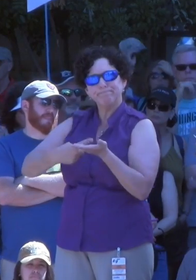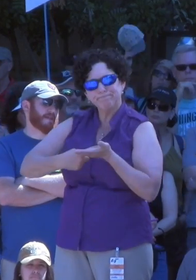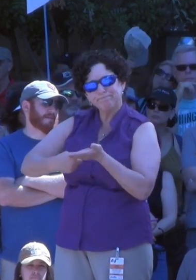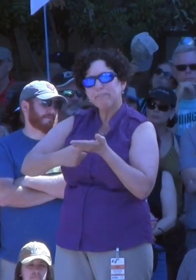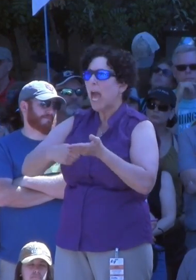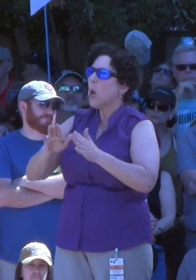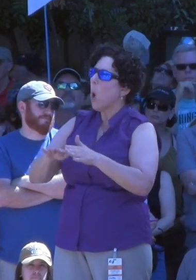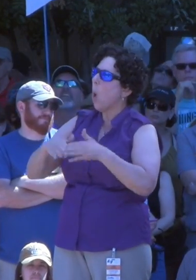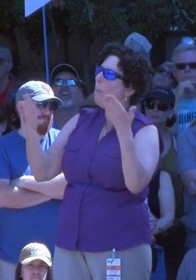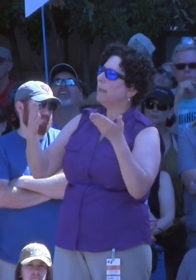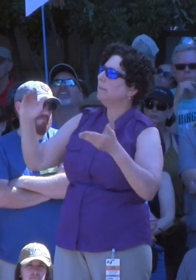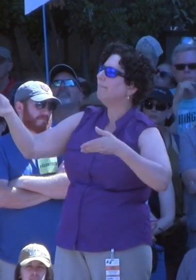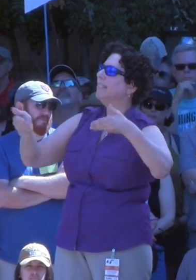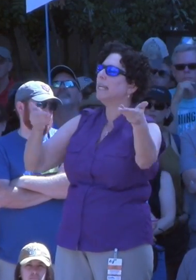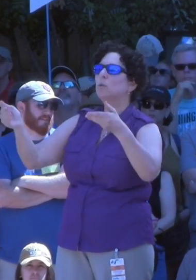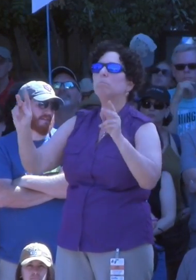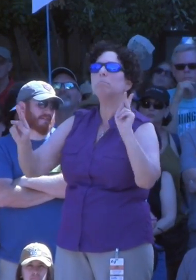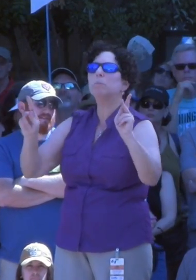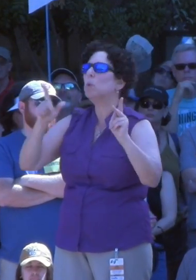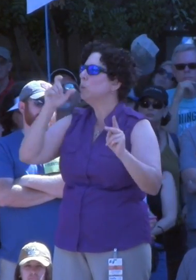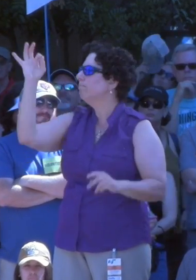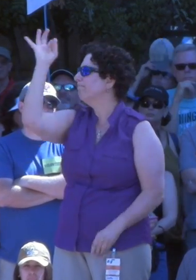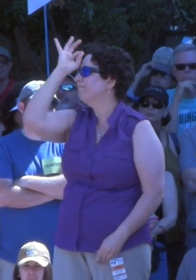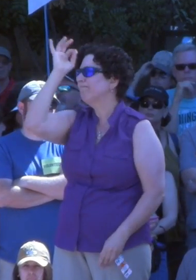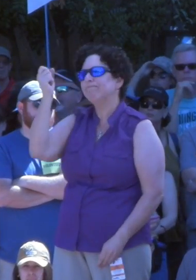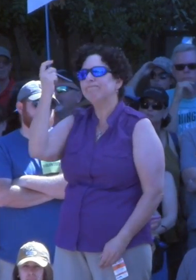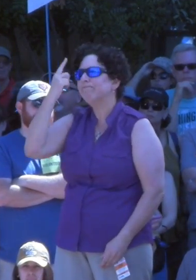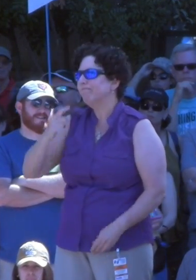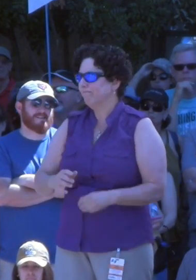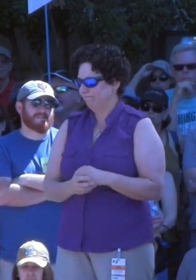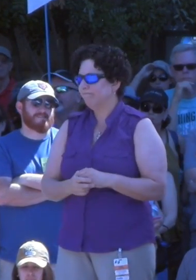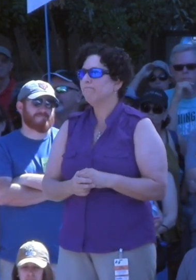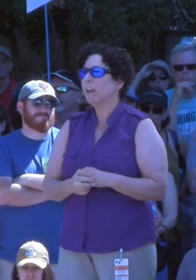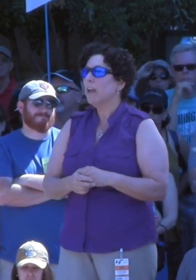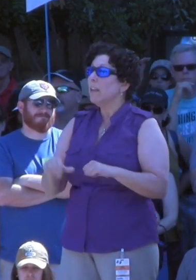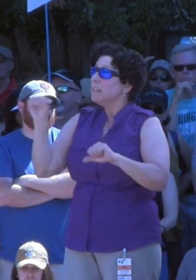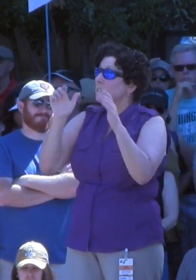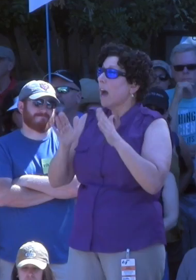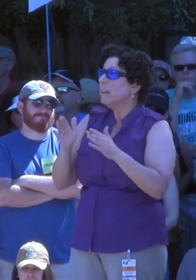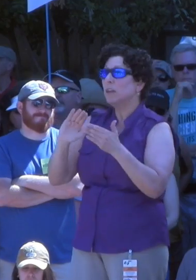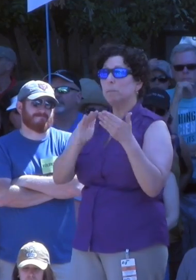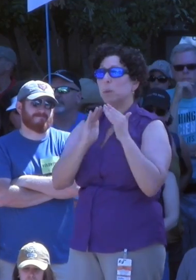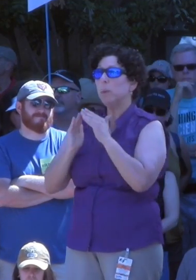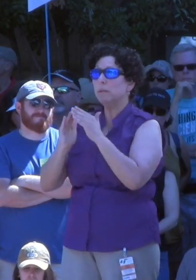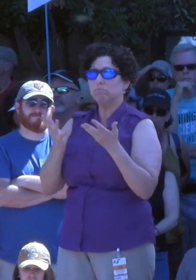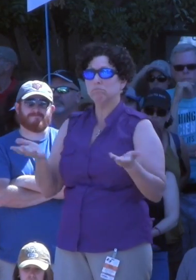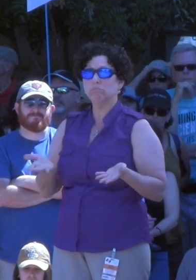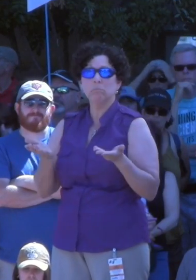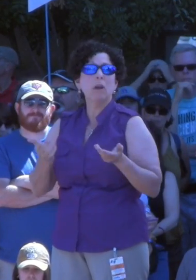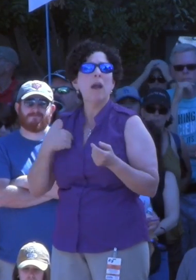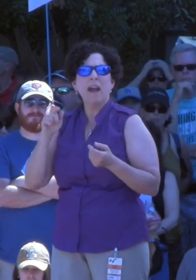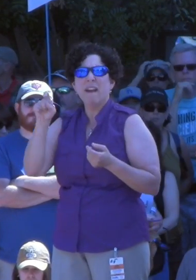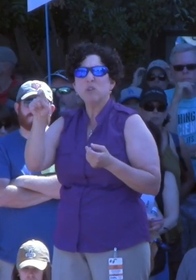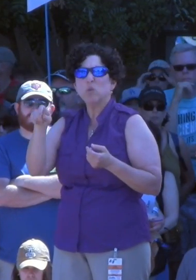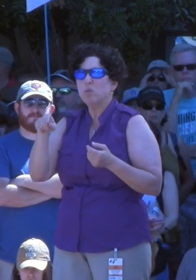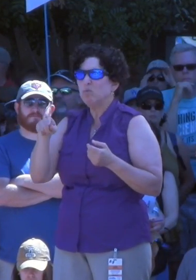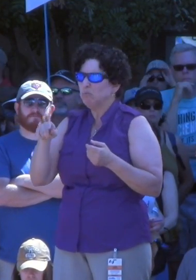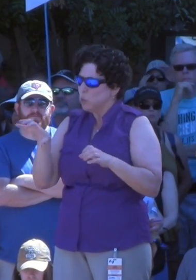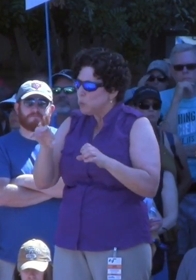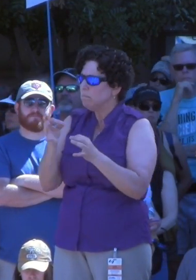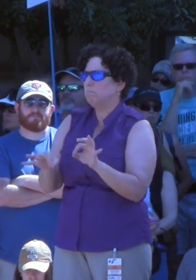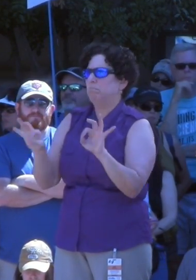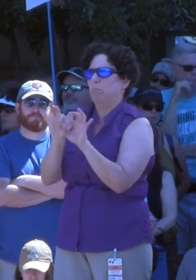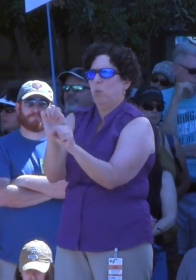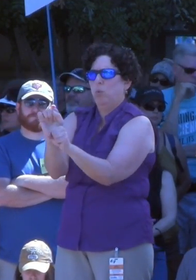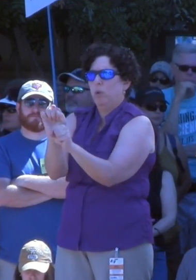up that invitation. It's also a time for the scientific community to recognize that we as a community have significant work to do. For